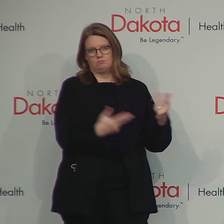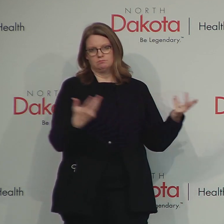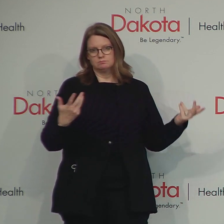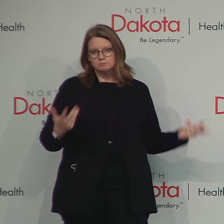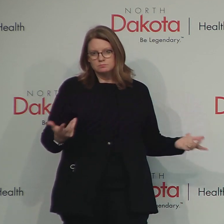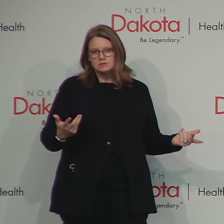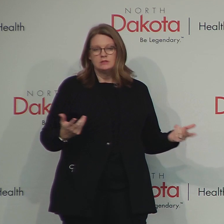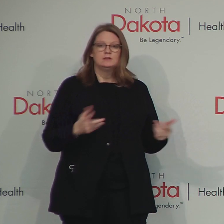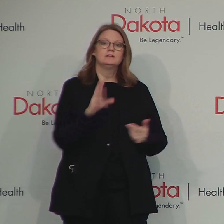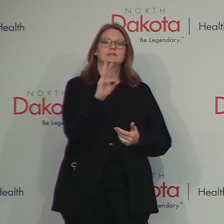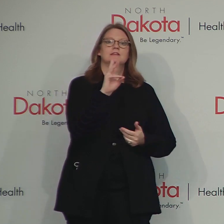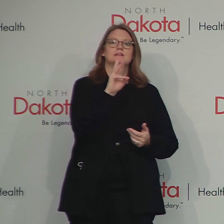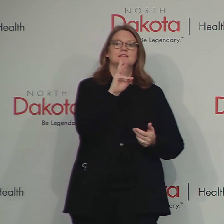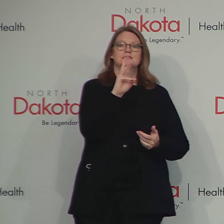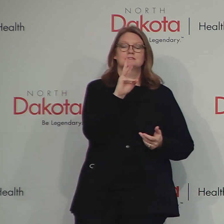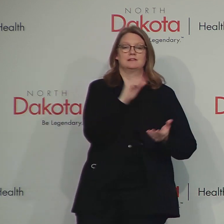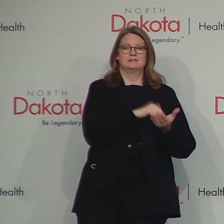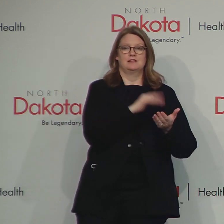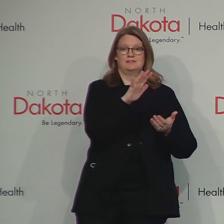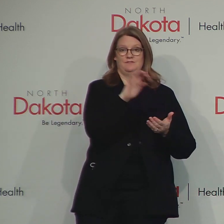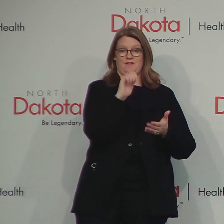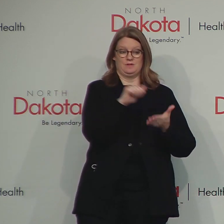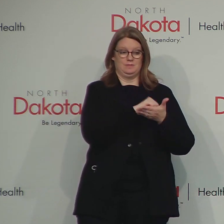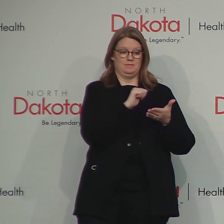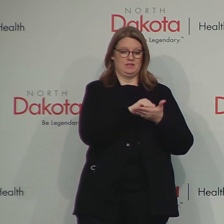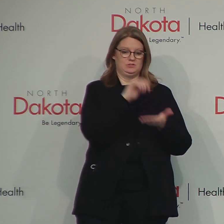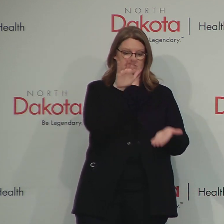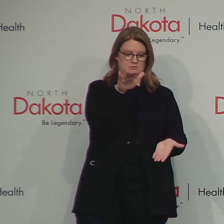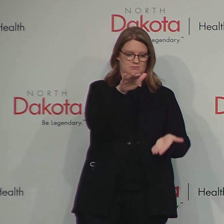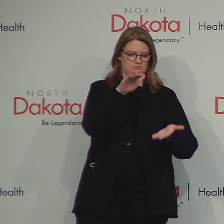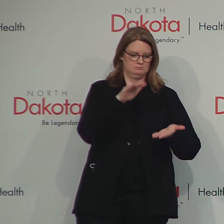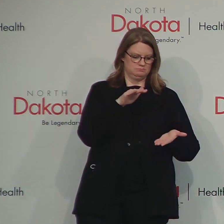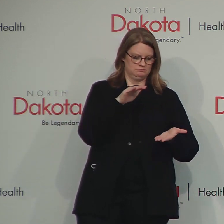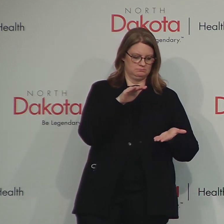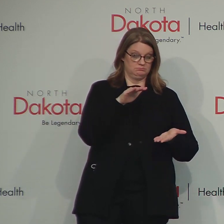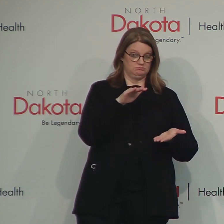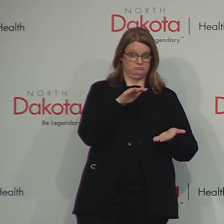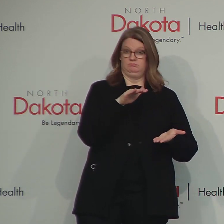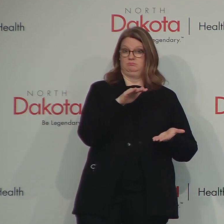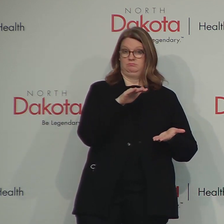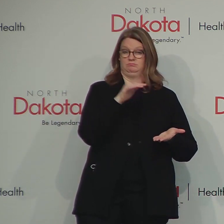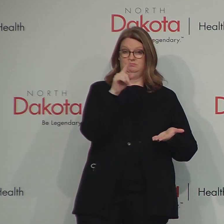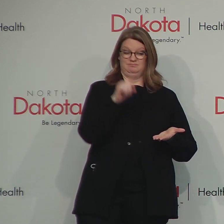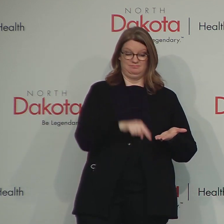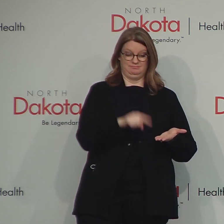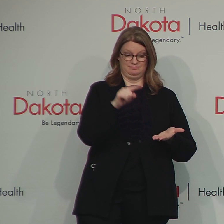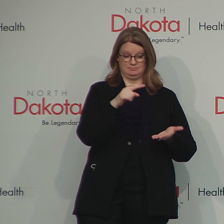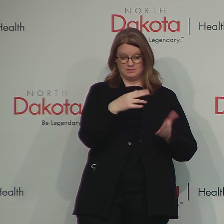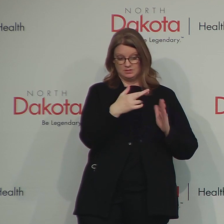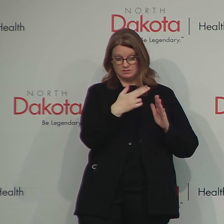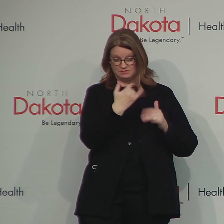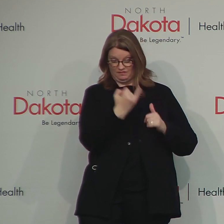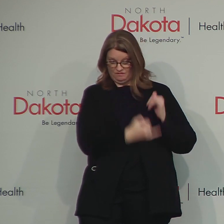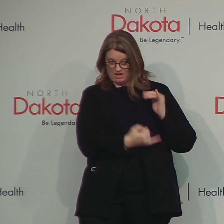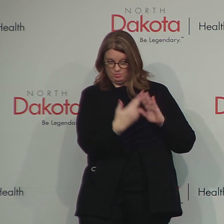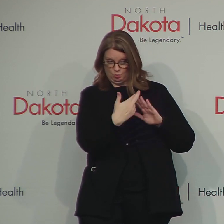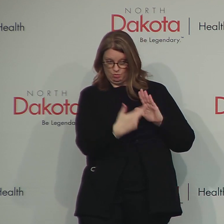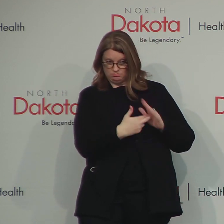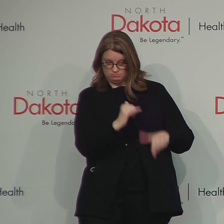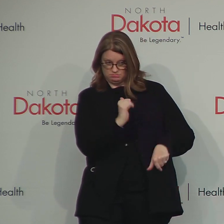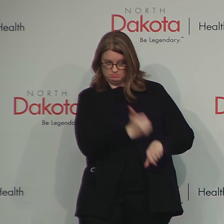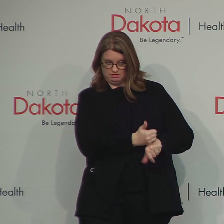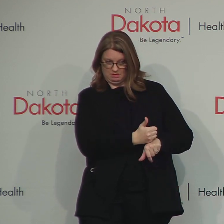that bill that's 6,500 pages was passed, it was not exactly clear if all the final regulations had been put in place in terms of